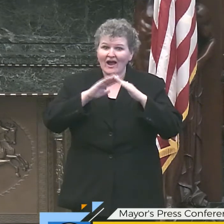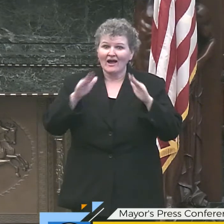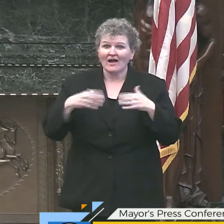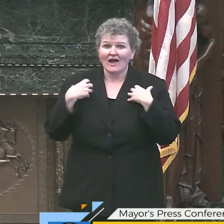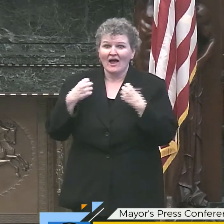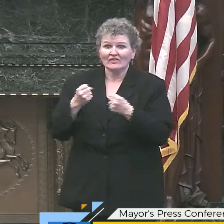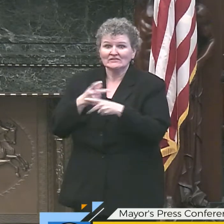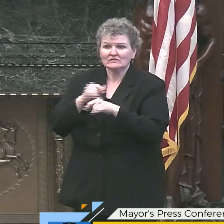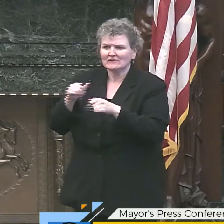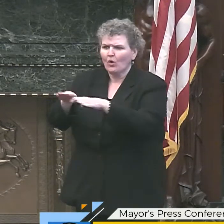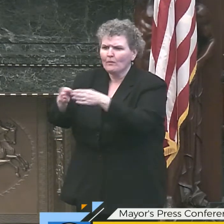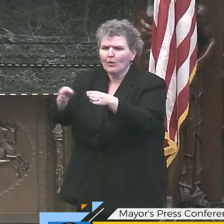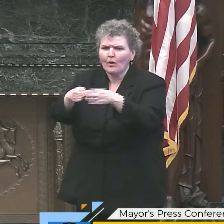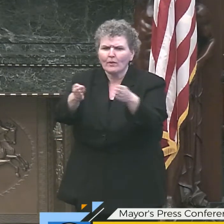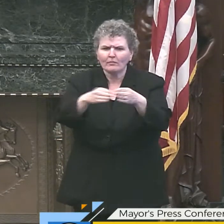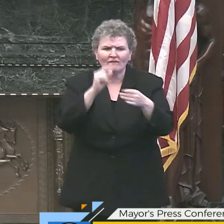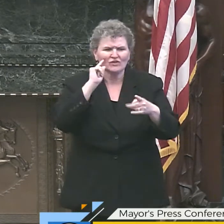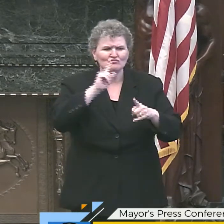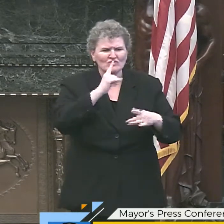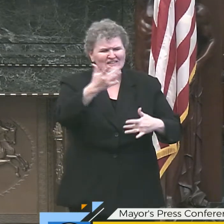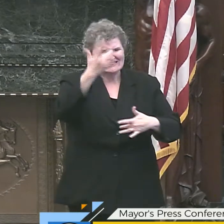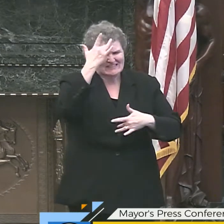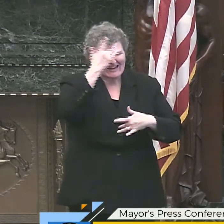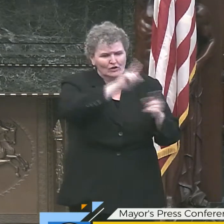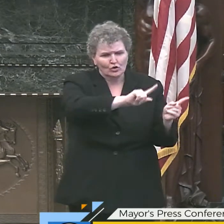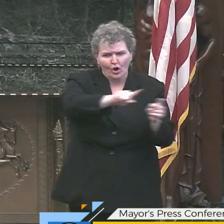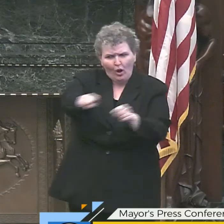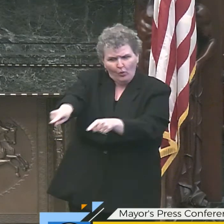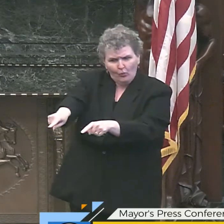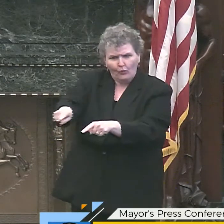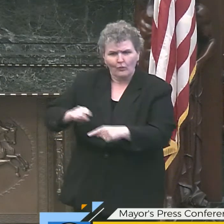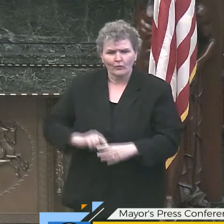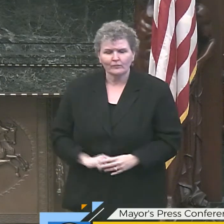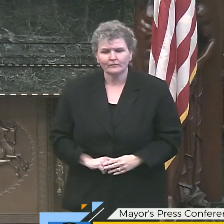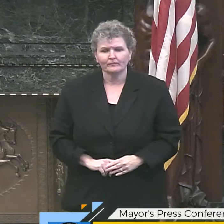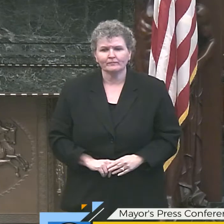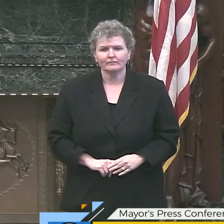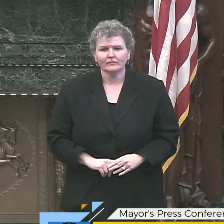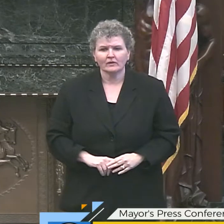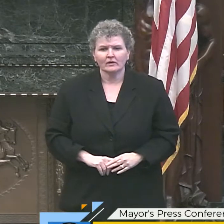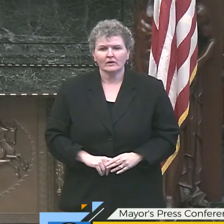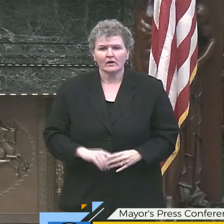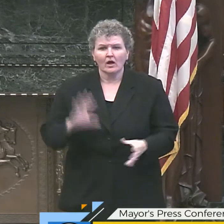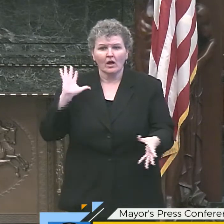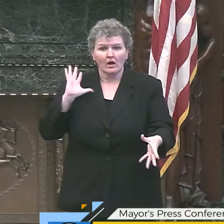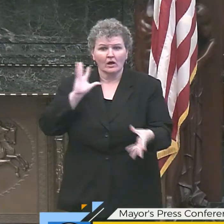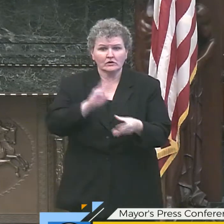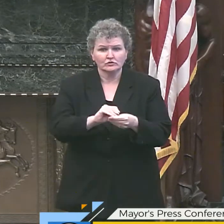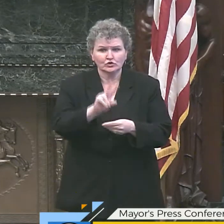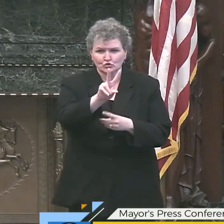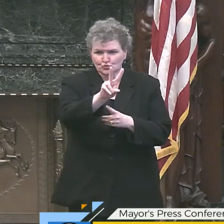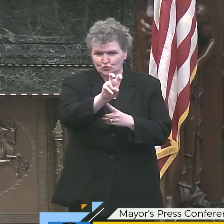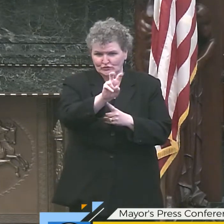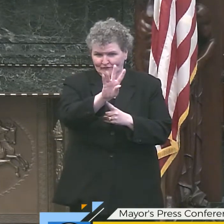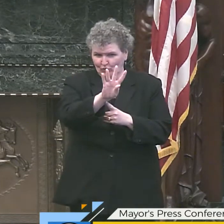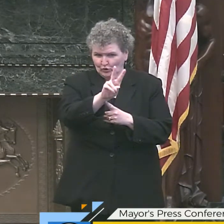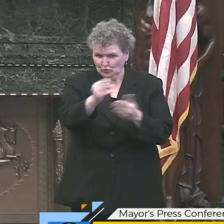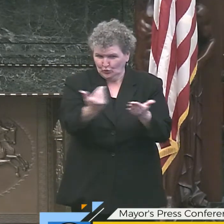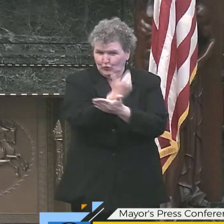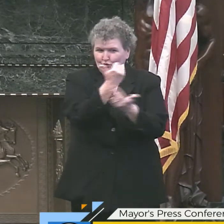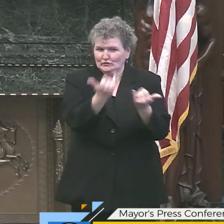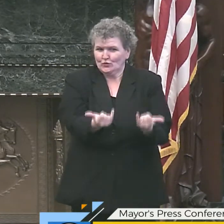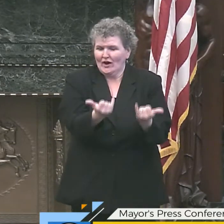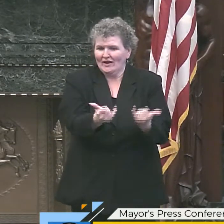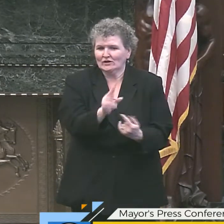available to everyone who needs it. So here's more detail on that. There are now 242 new cases of this infection confirmed in